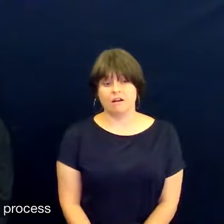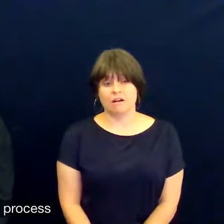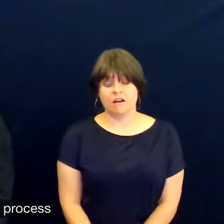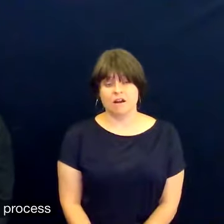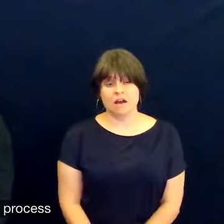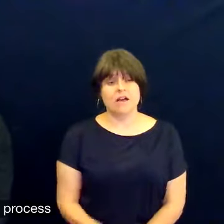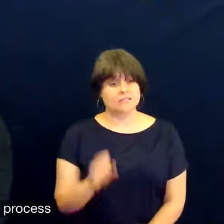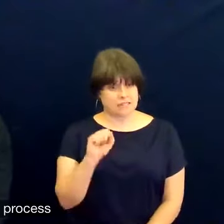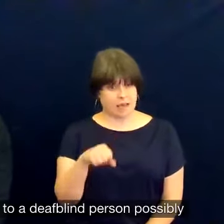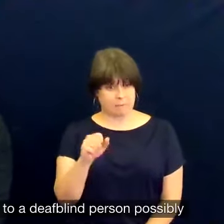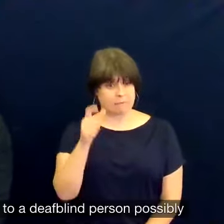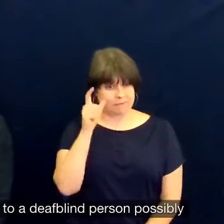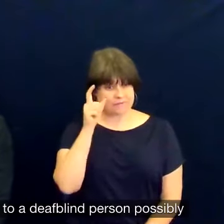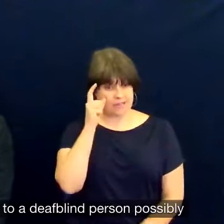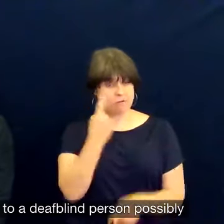Yeah.